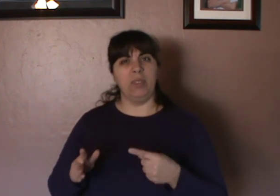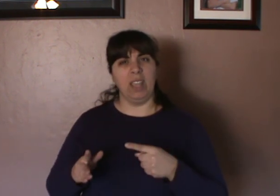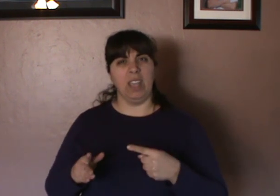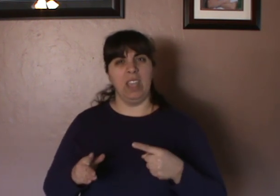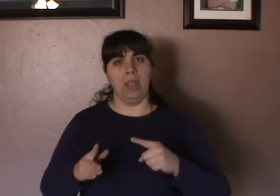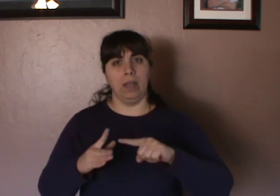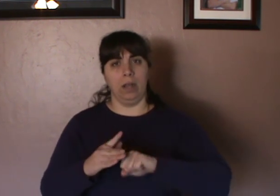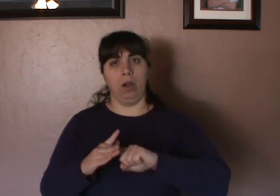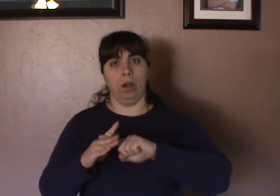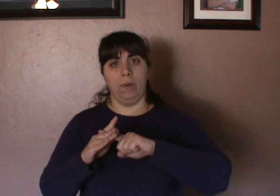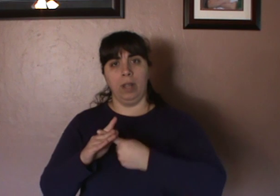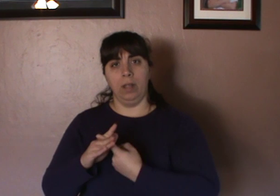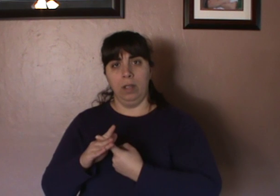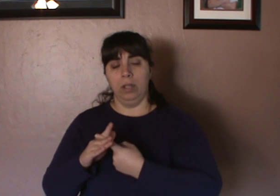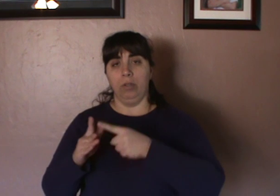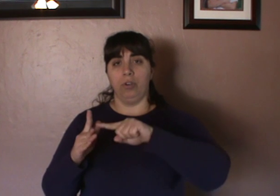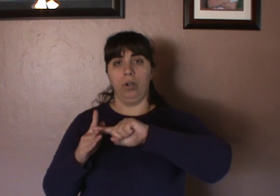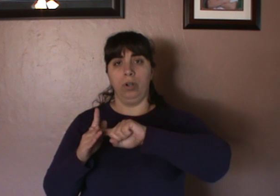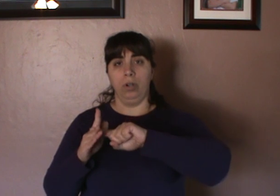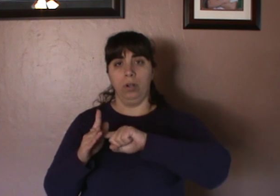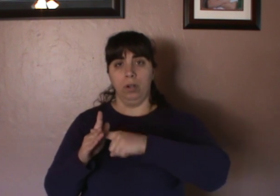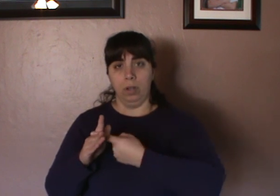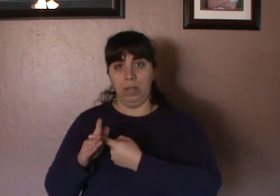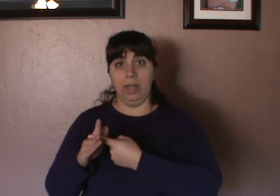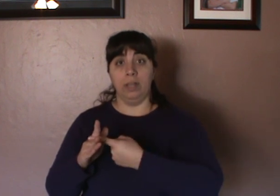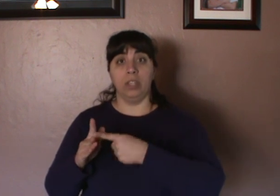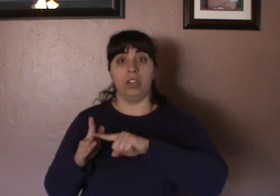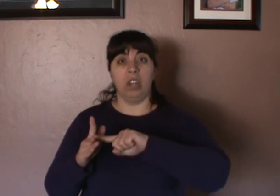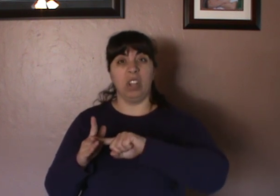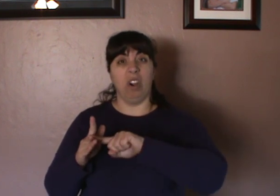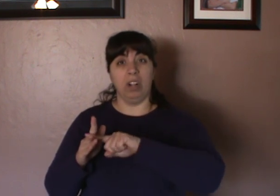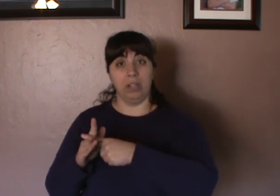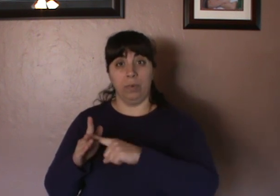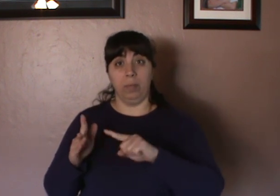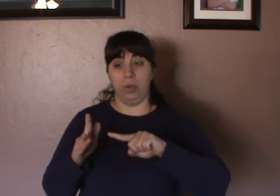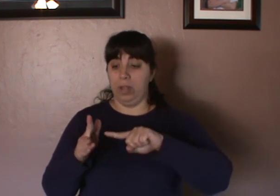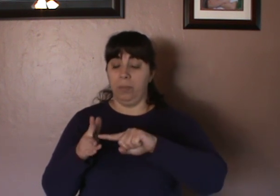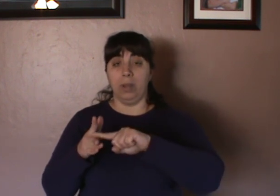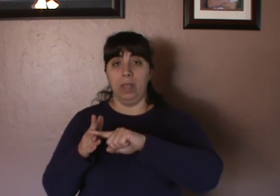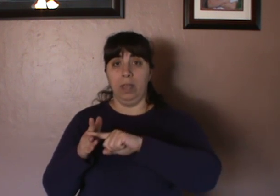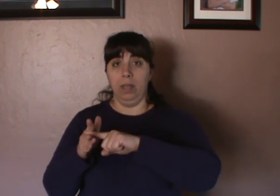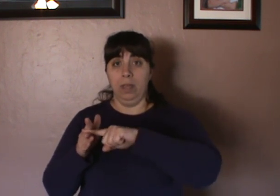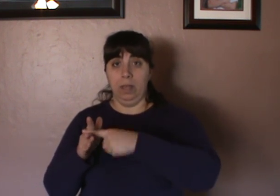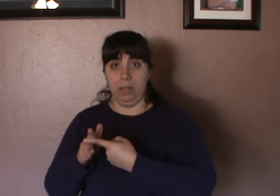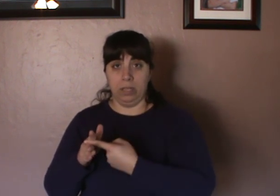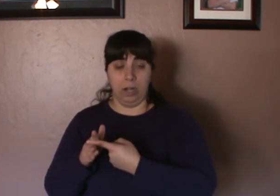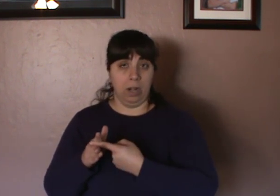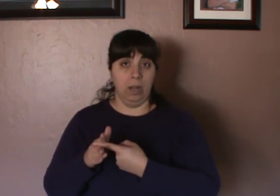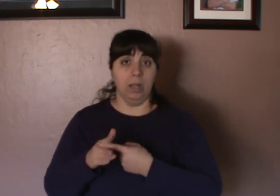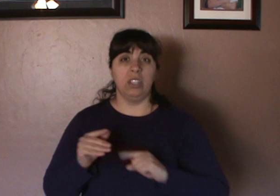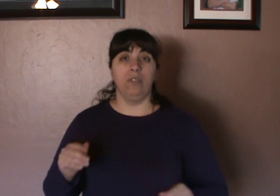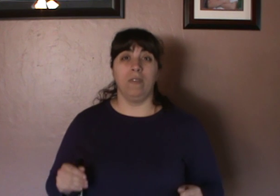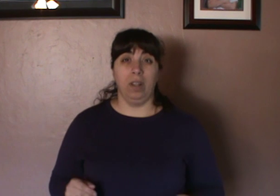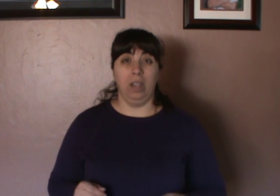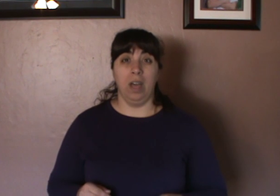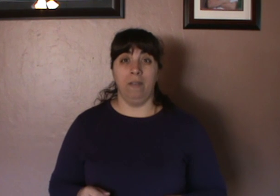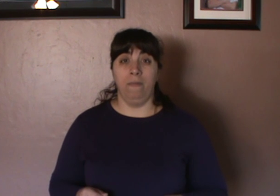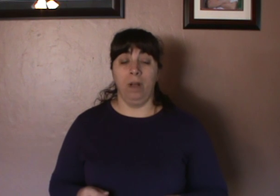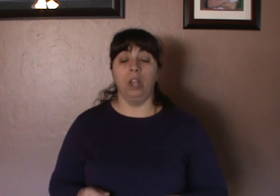like a key in a car, right? You turn it to start the car. So we're gonna pretend to put a key and start, because you've got a long